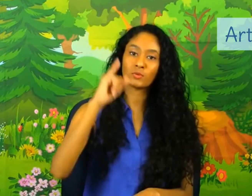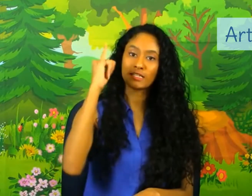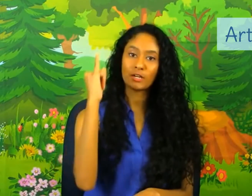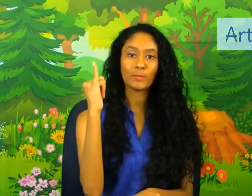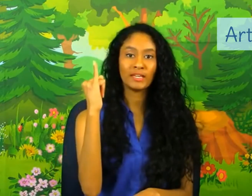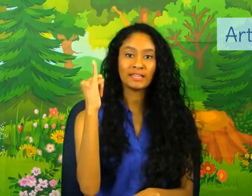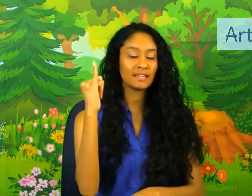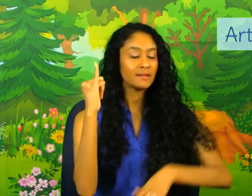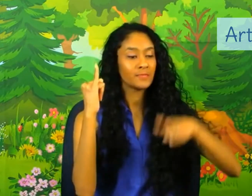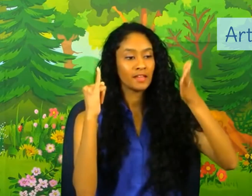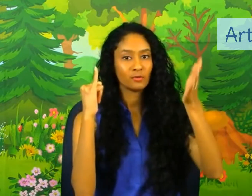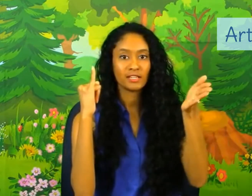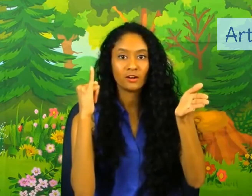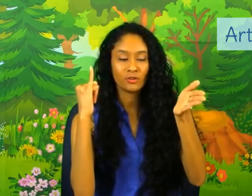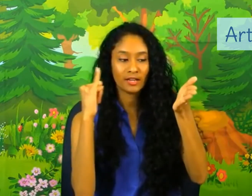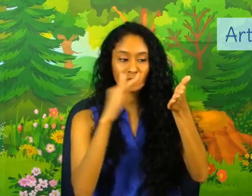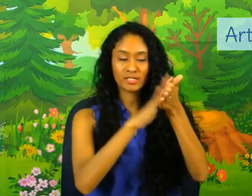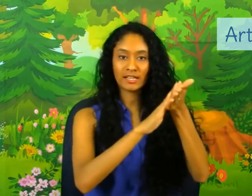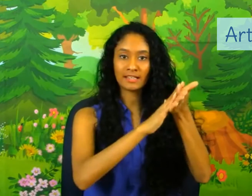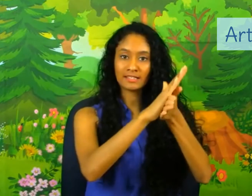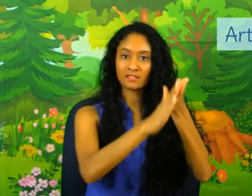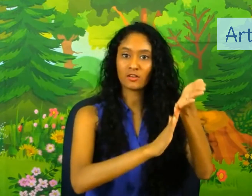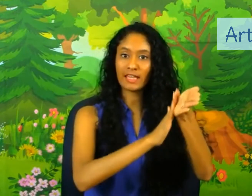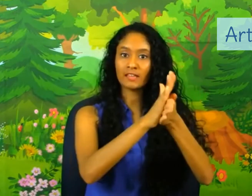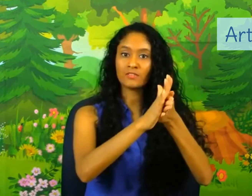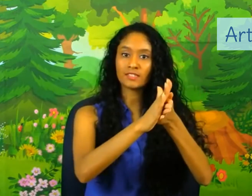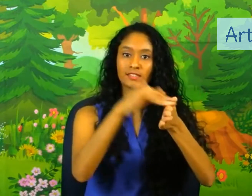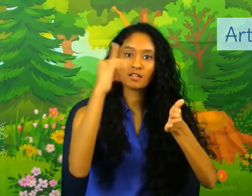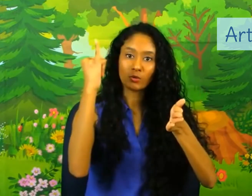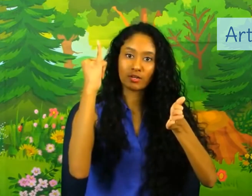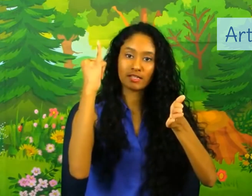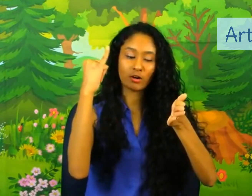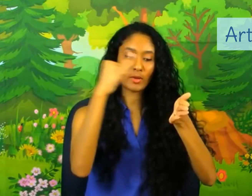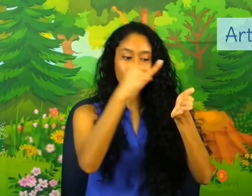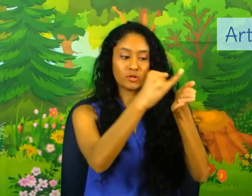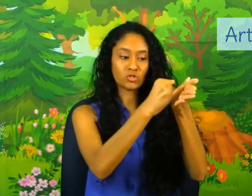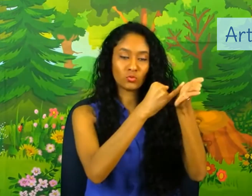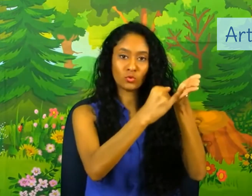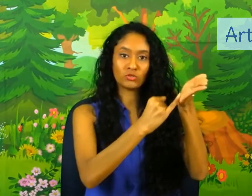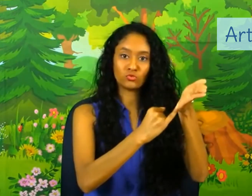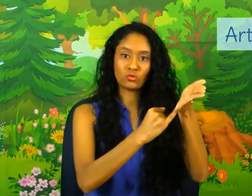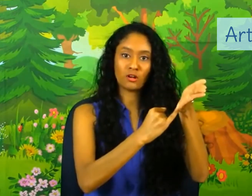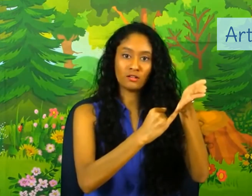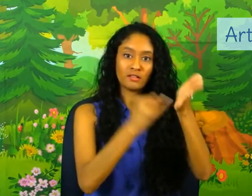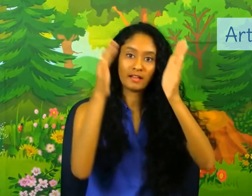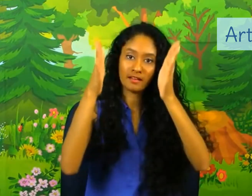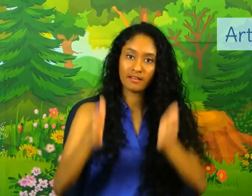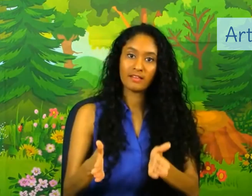our pinky, we're gonna take our other hand, pretending like this is our canvas. We're going to take our paintbrush and we're going to draw an